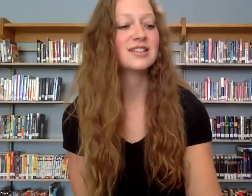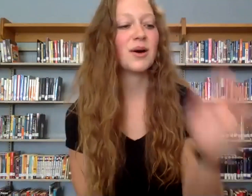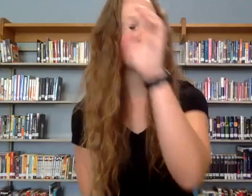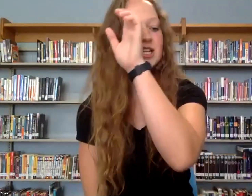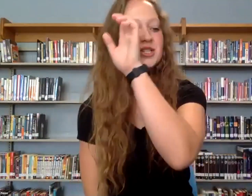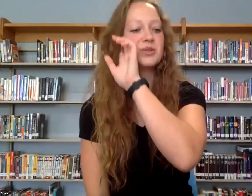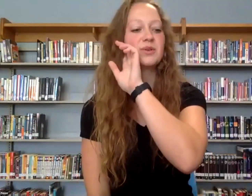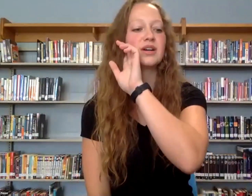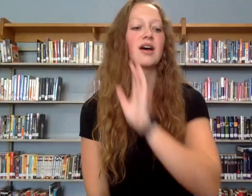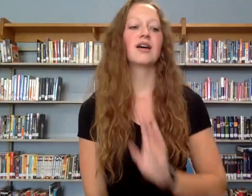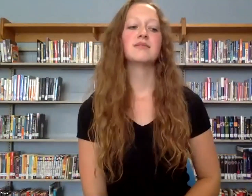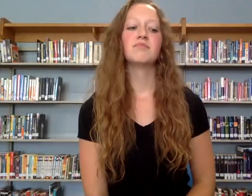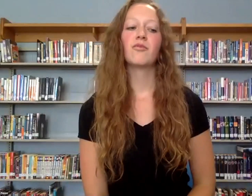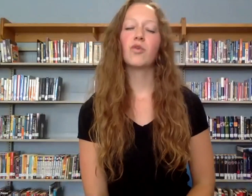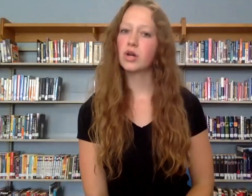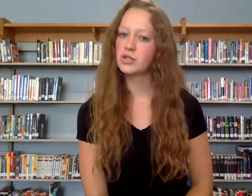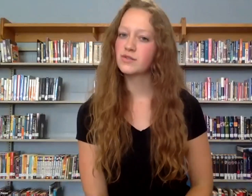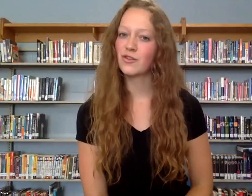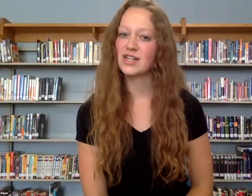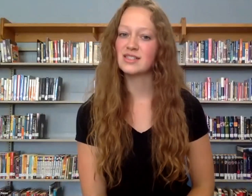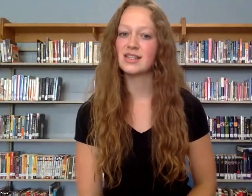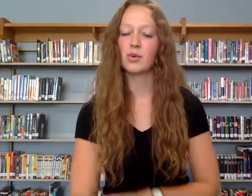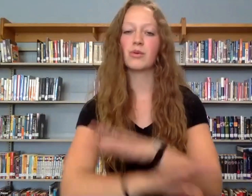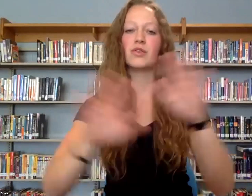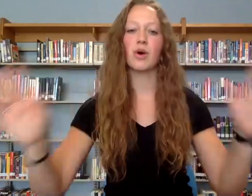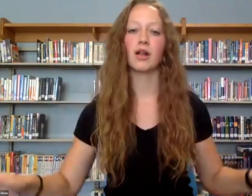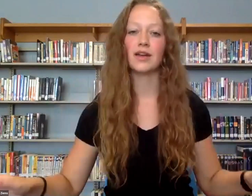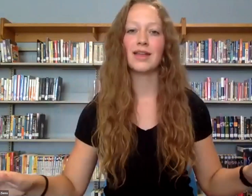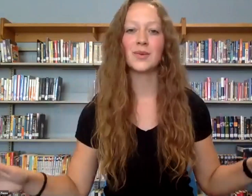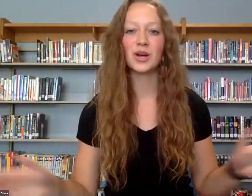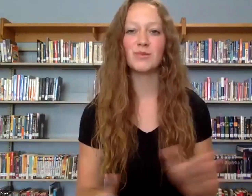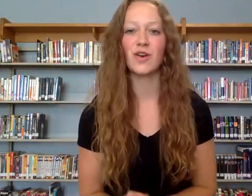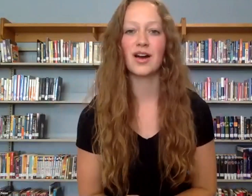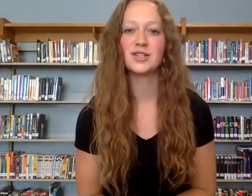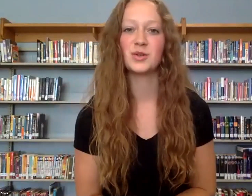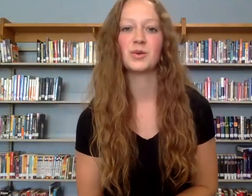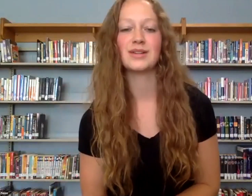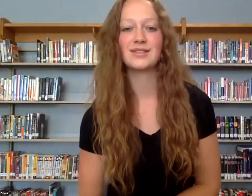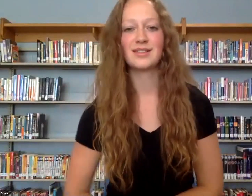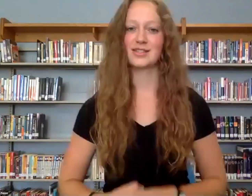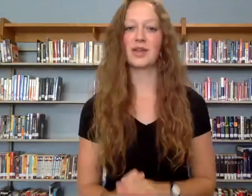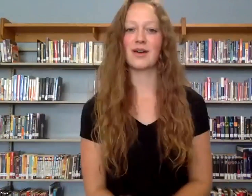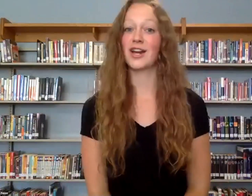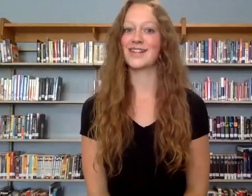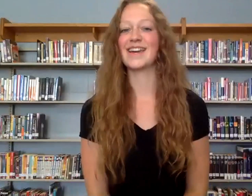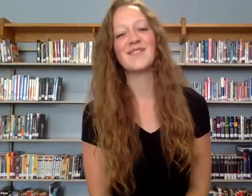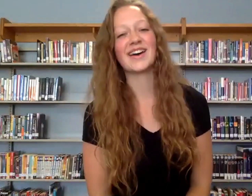I'm going to teach you 4 useful phrases, and then we'll review all of it. And then we're going to move on to something I'm very excited about.